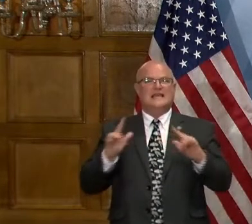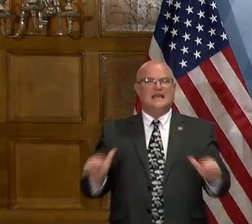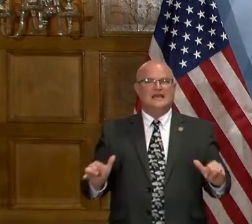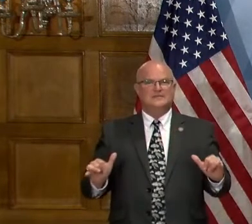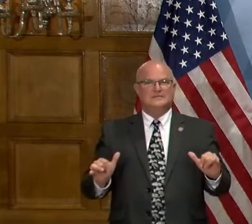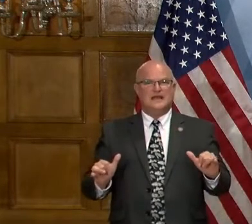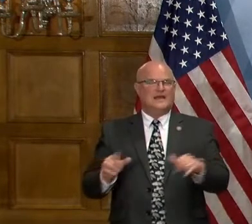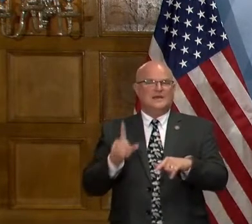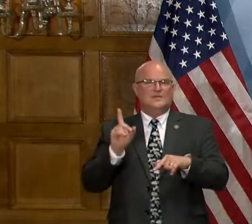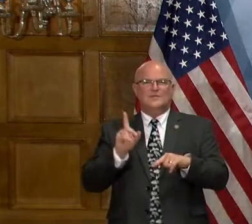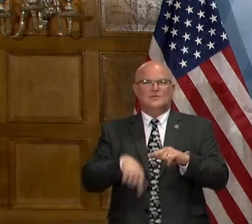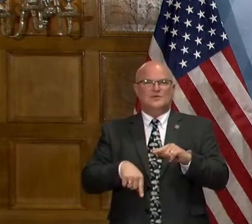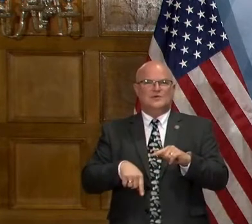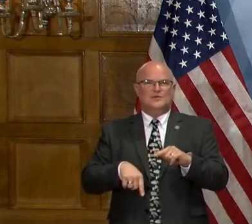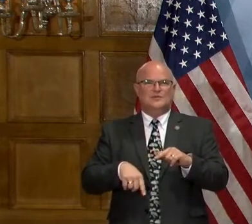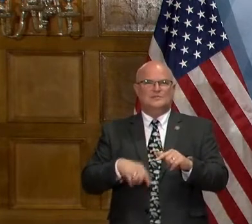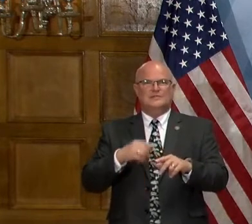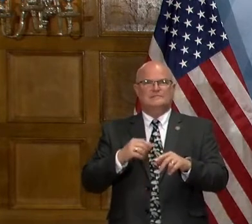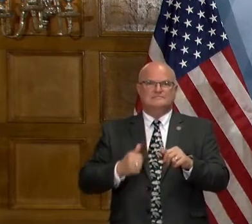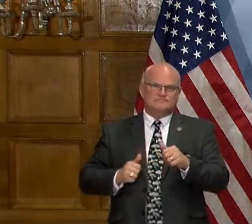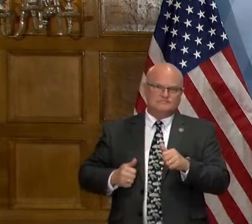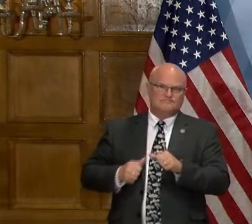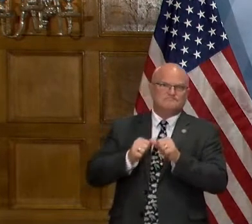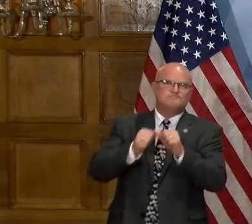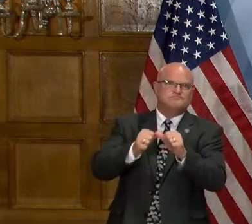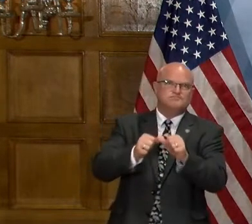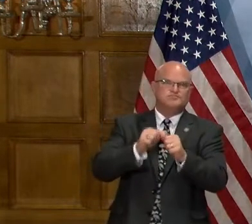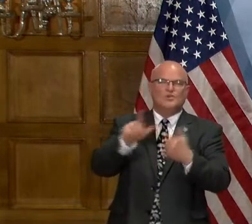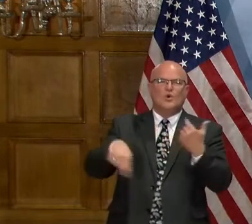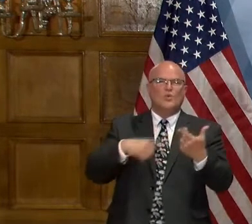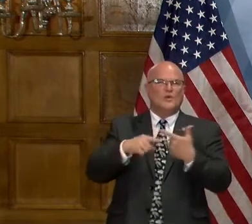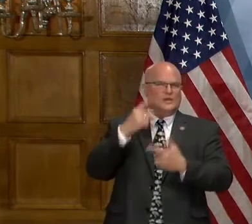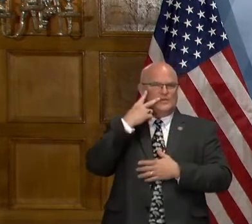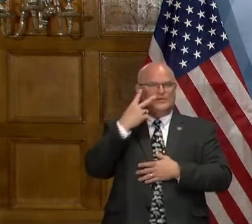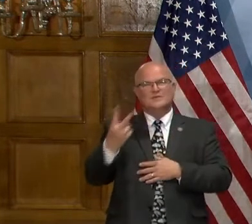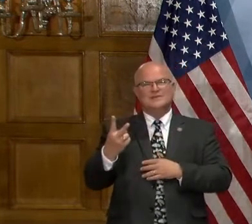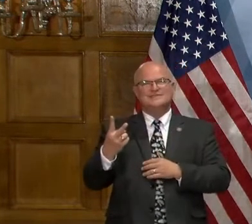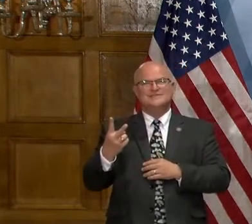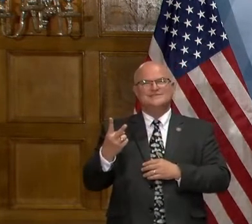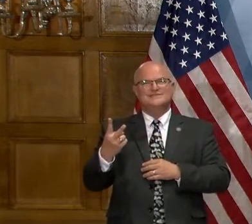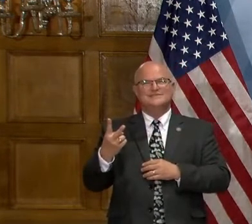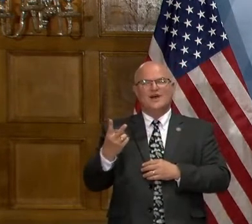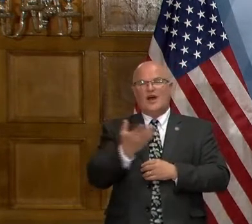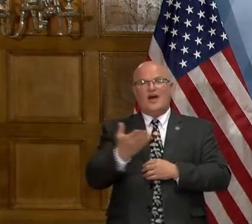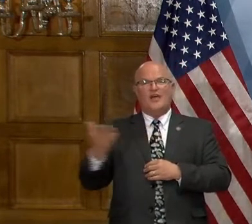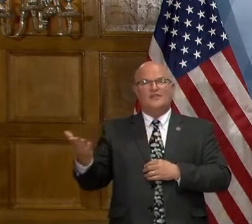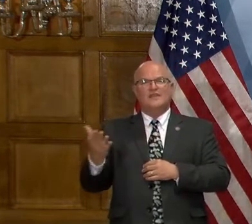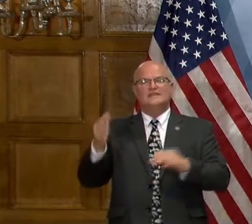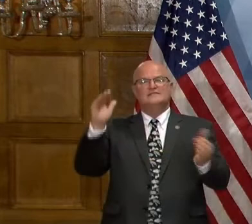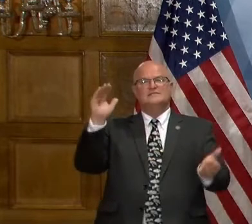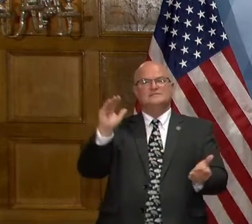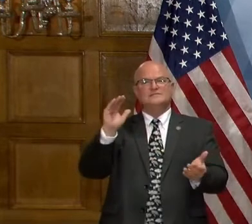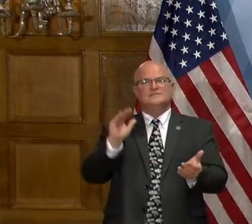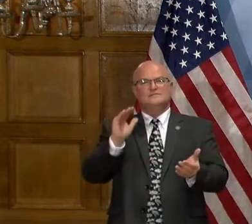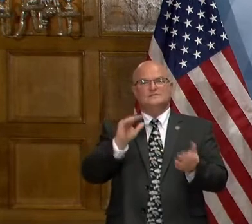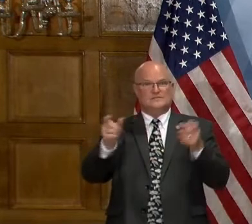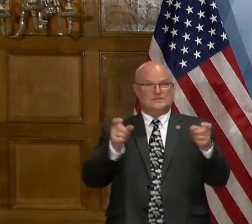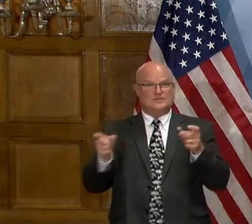time, that shouldn't be kept up whenever we saw things getting under better